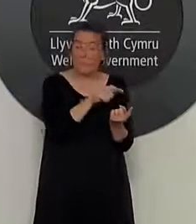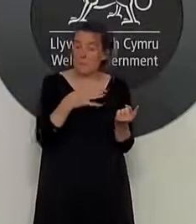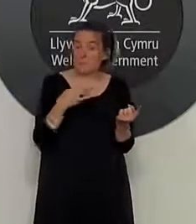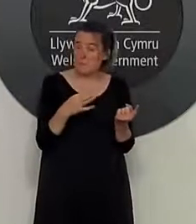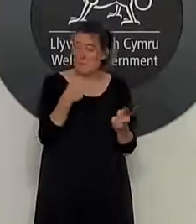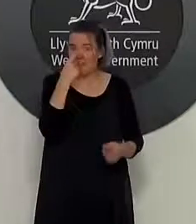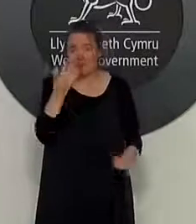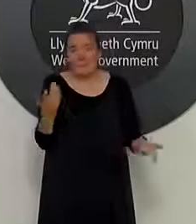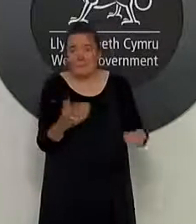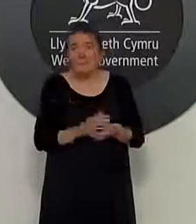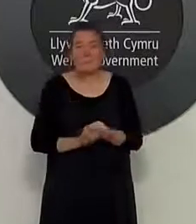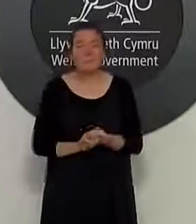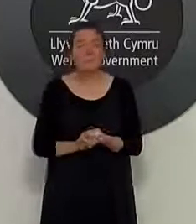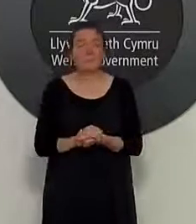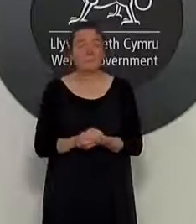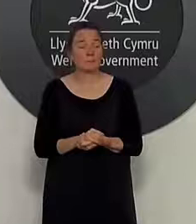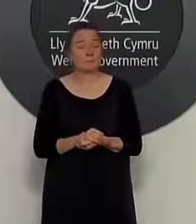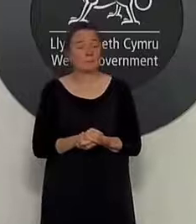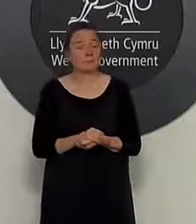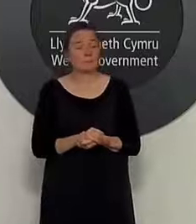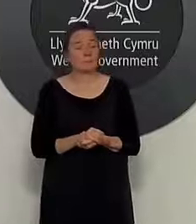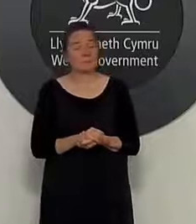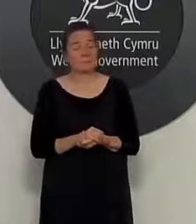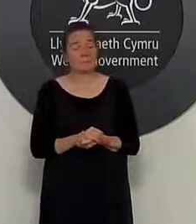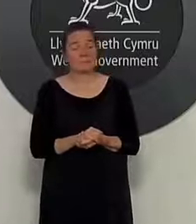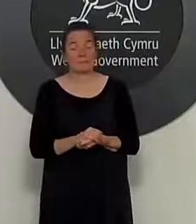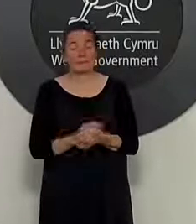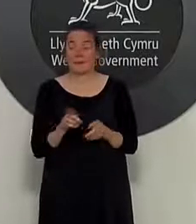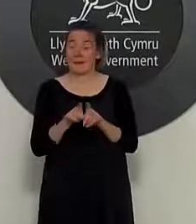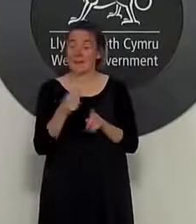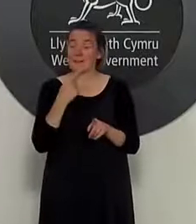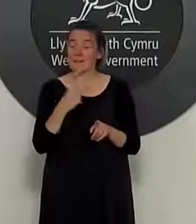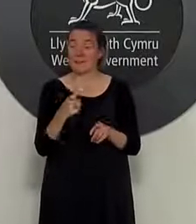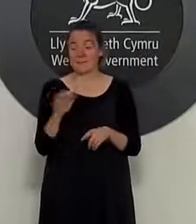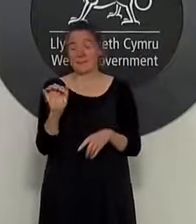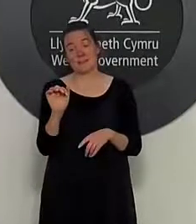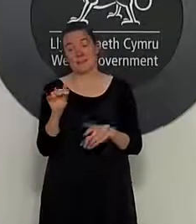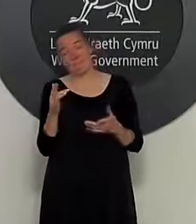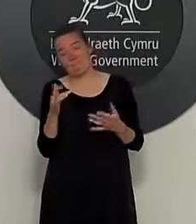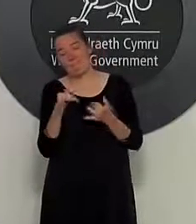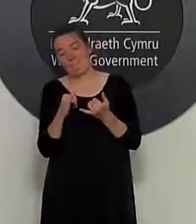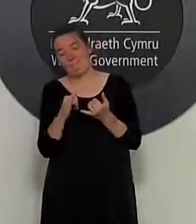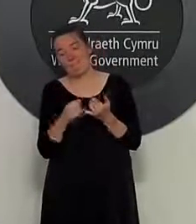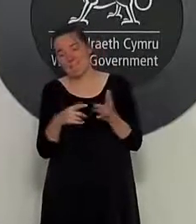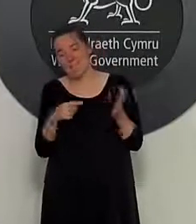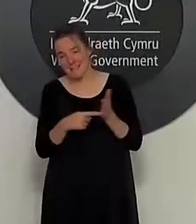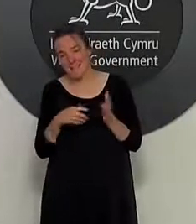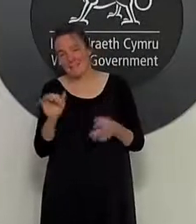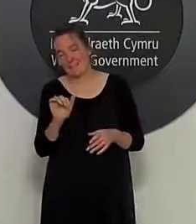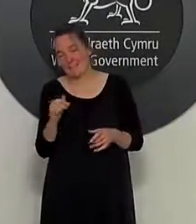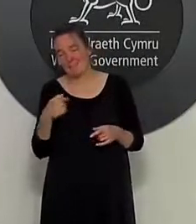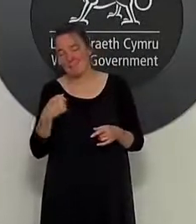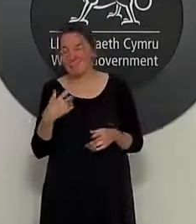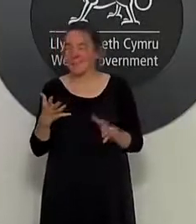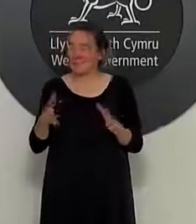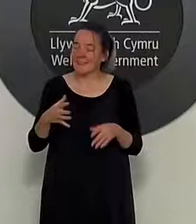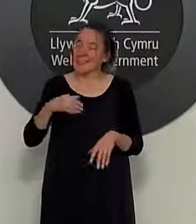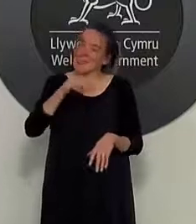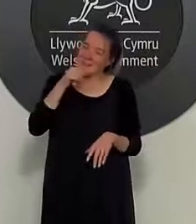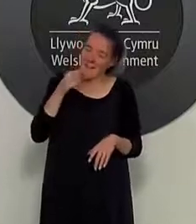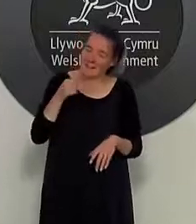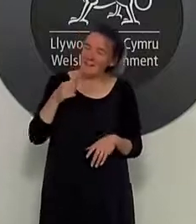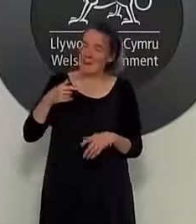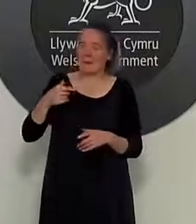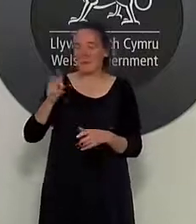that. And as I said on Saturday, it's flattering, of course, when people think that you should stay